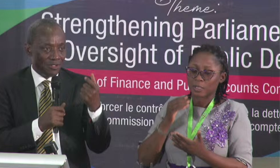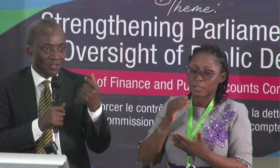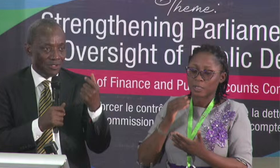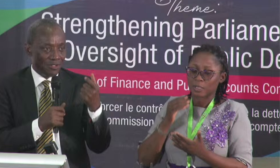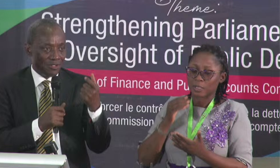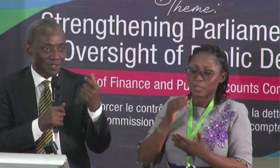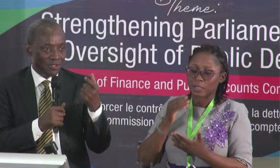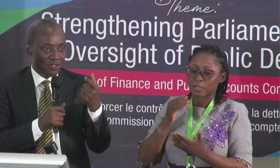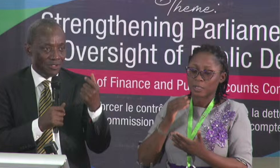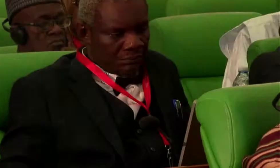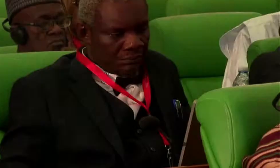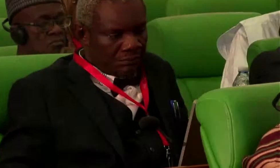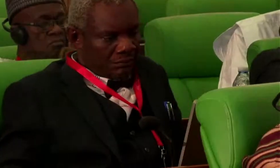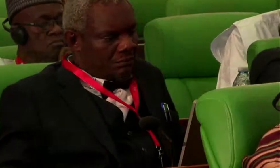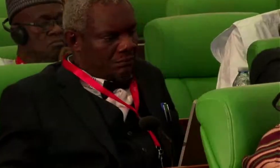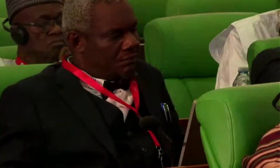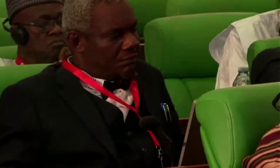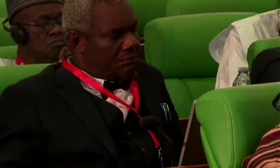$1.90.